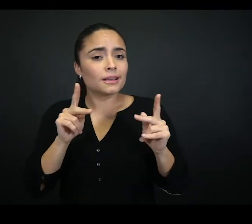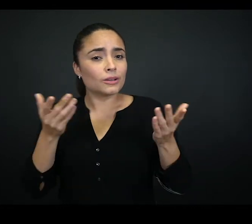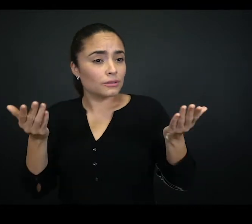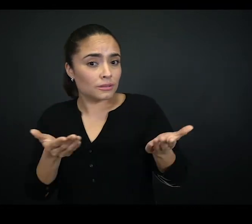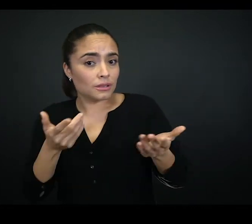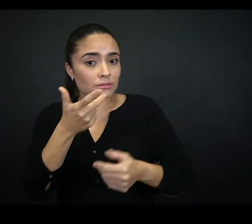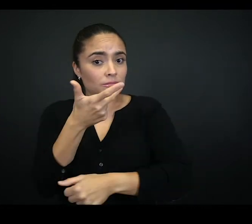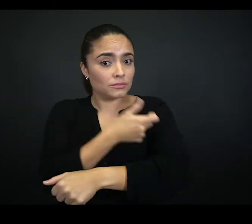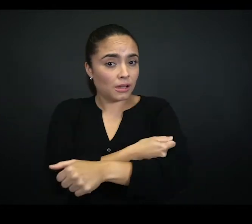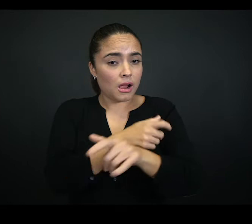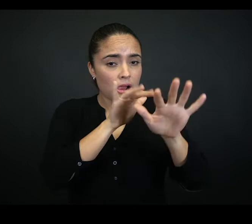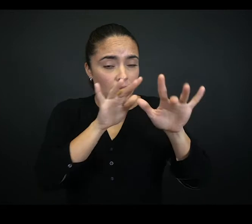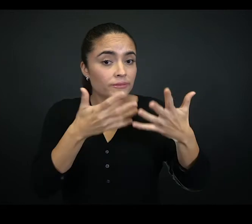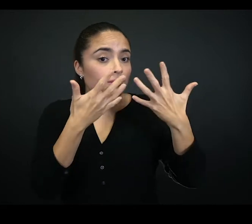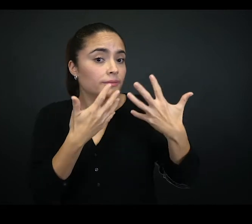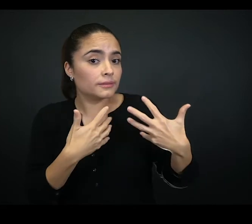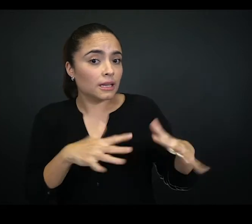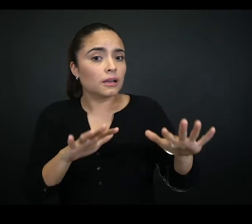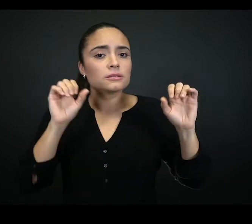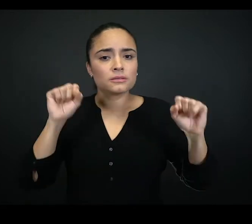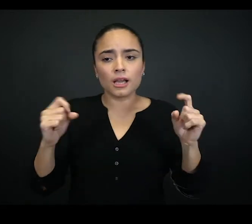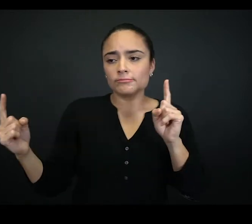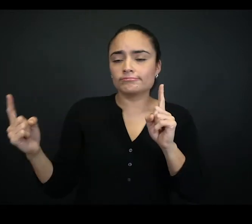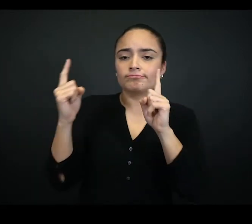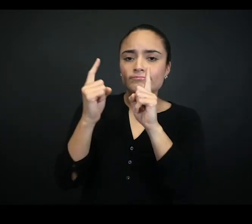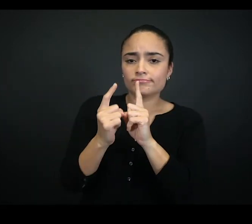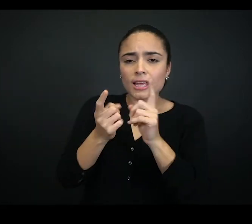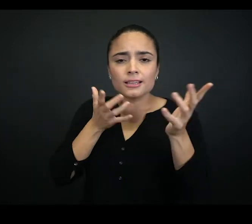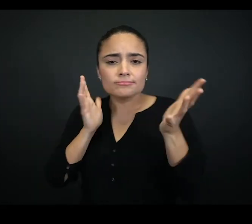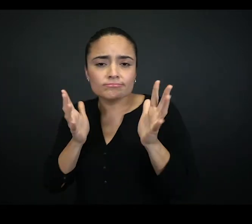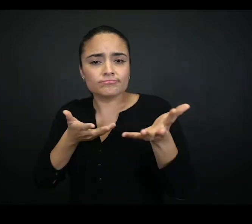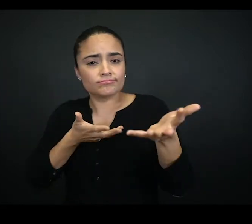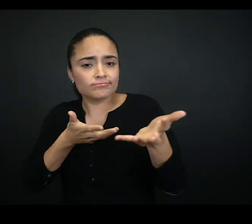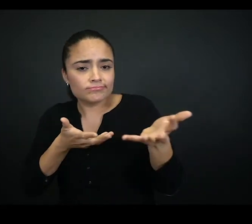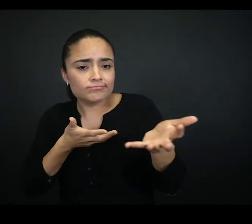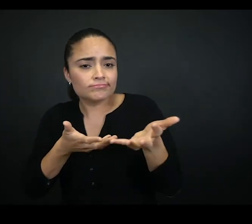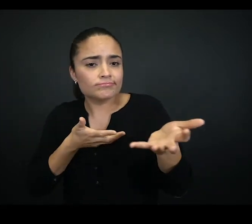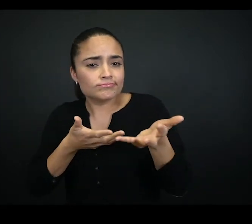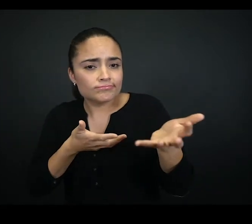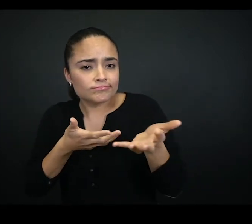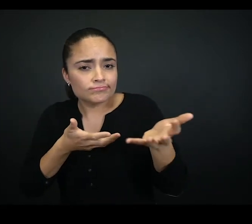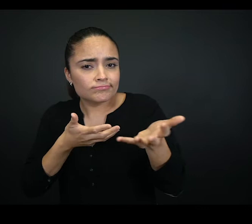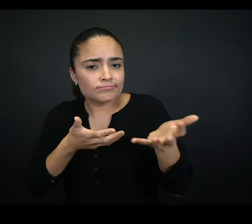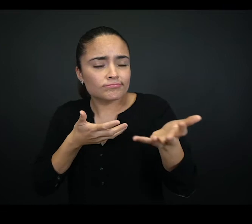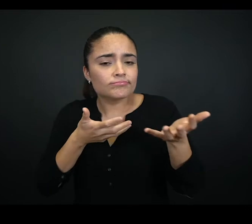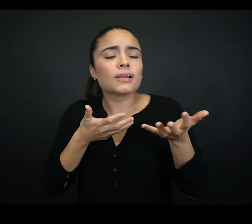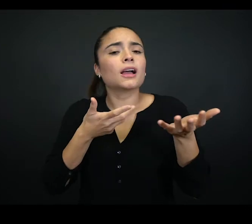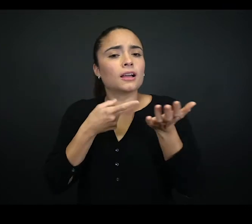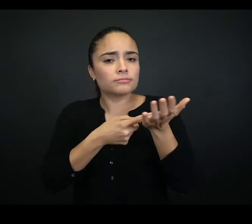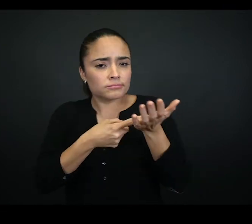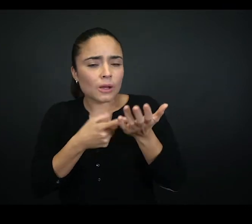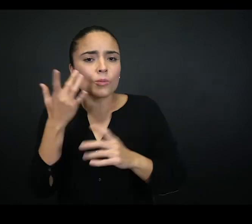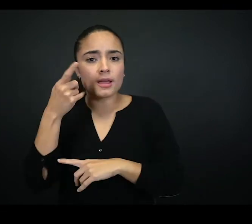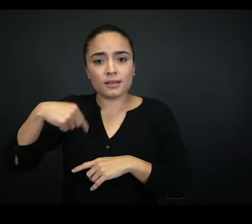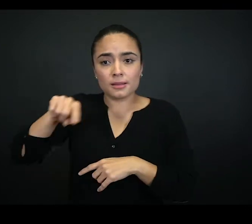space, it's really a good opportunity, because somebody has used, they're more comfortable, they're more in the frame of mind to be able